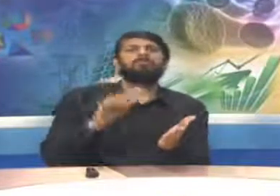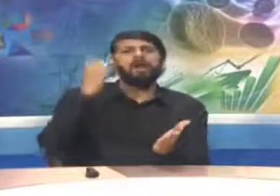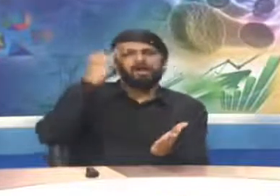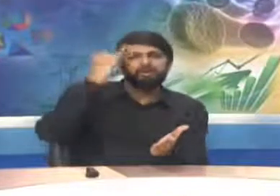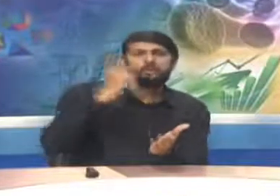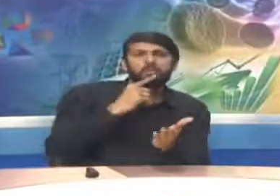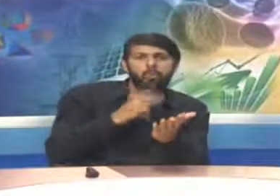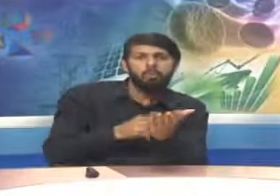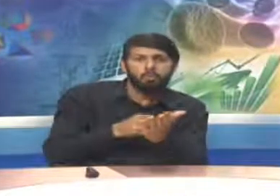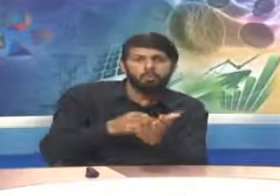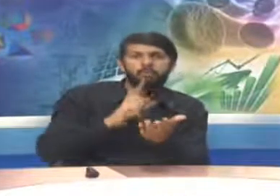Swadeshi,